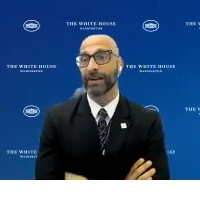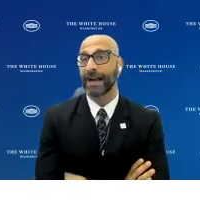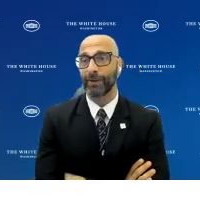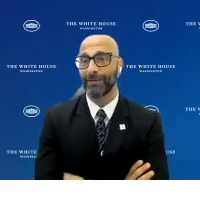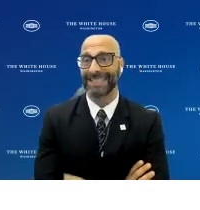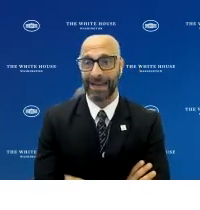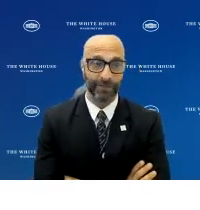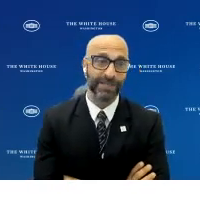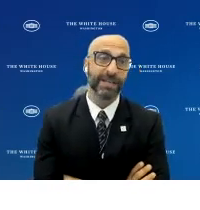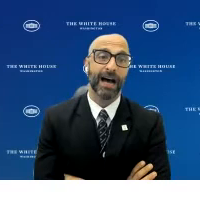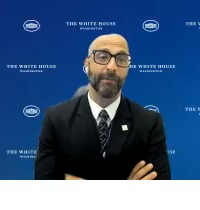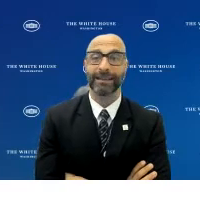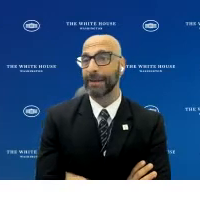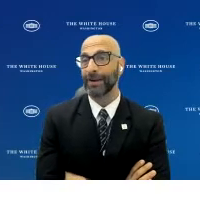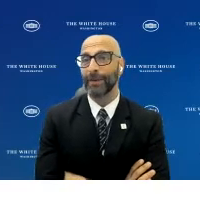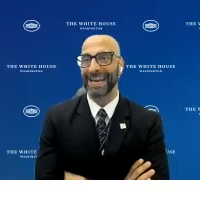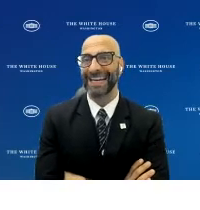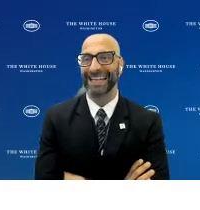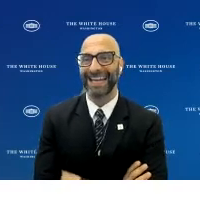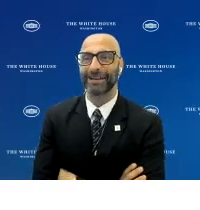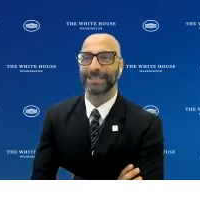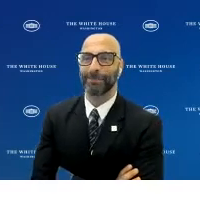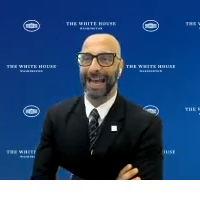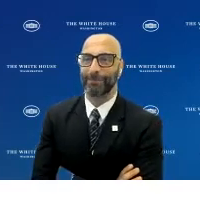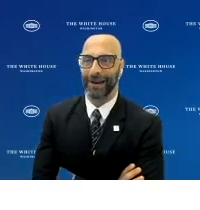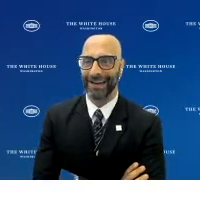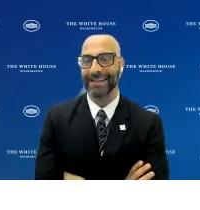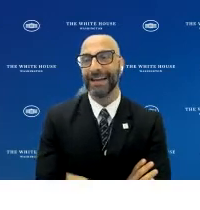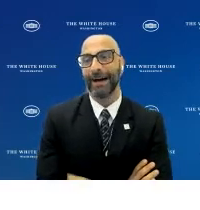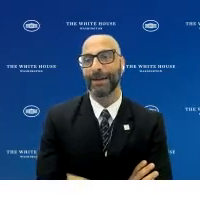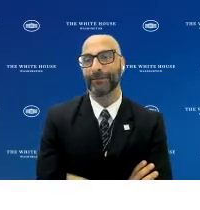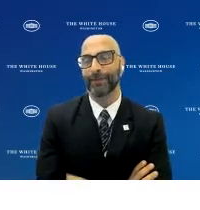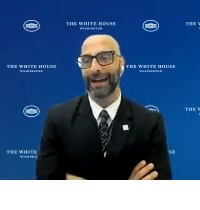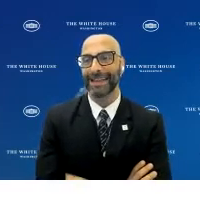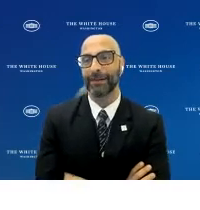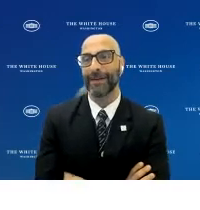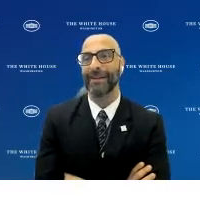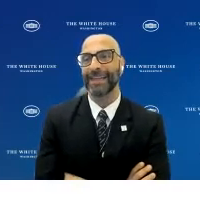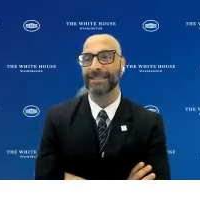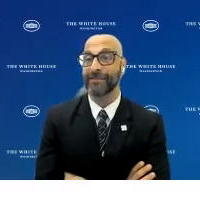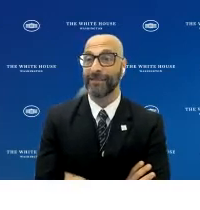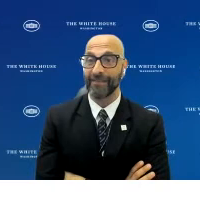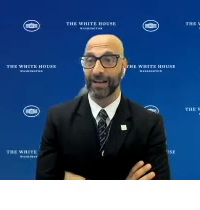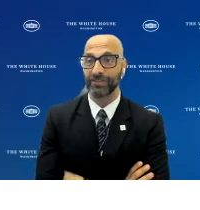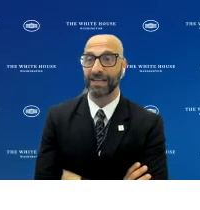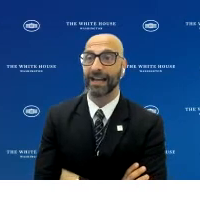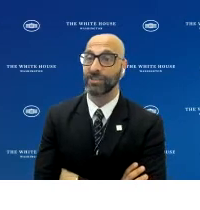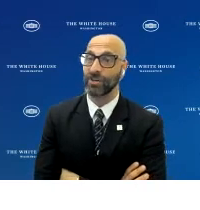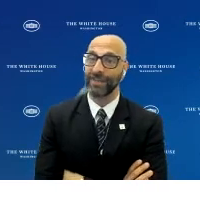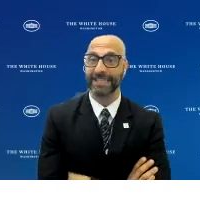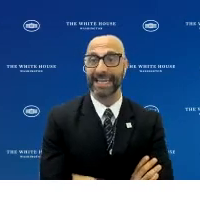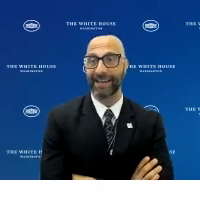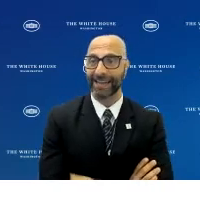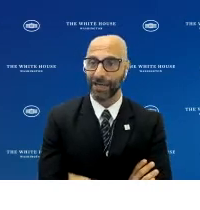vaccine. These are a couple of examples. Labor Day weekend in Atlanta was Black Pride. We provided them a